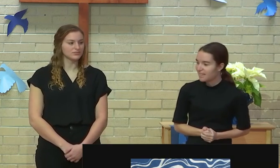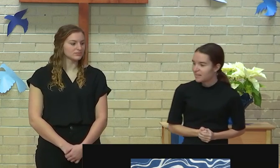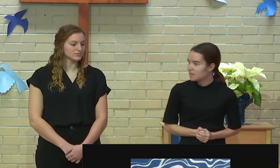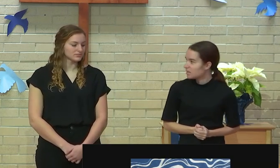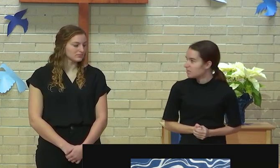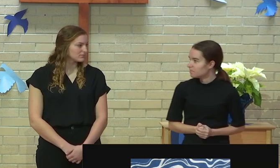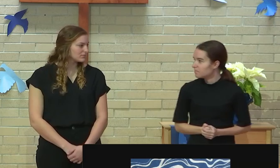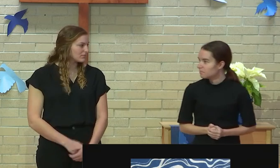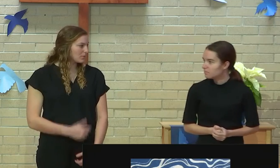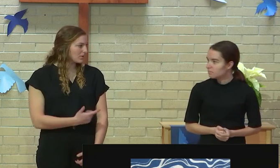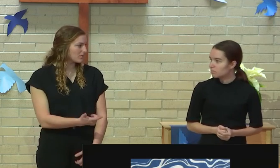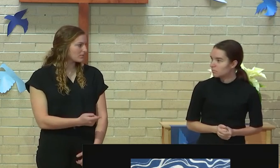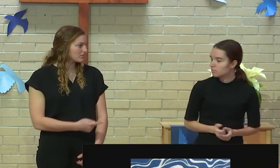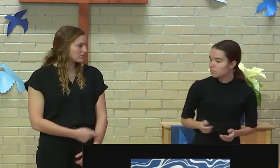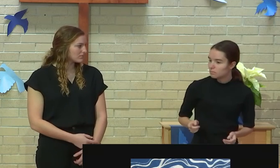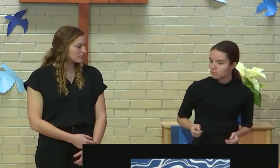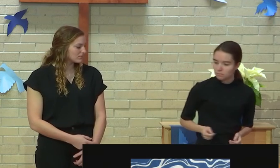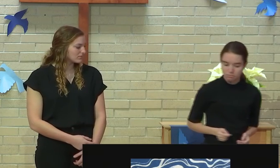Thank you.